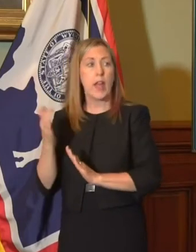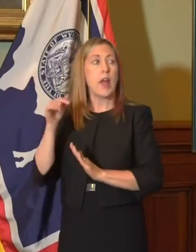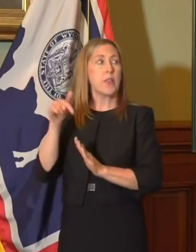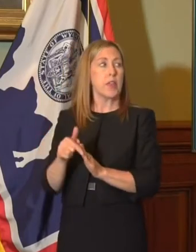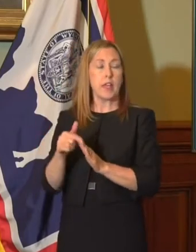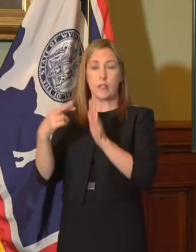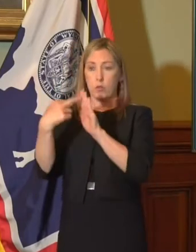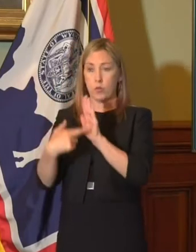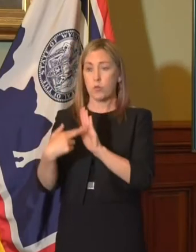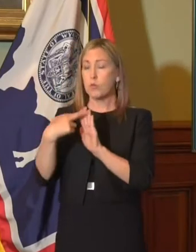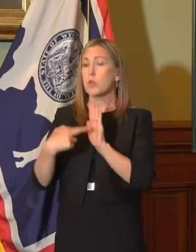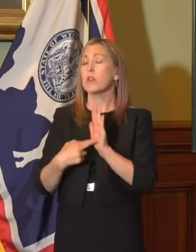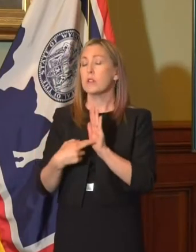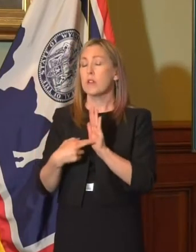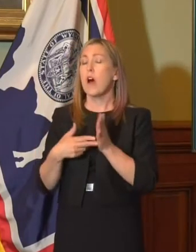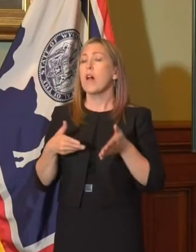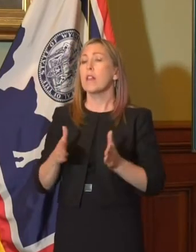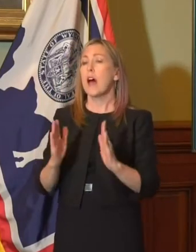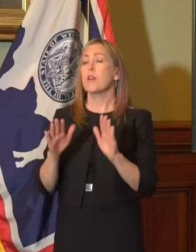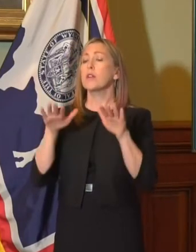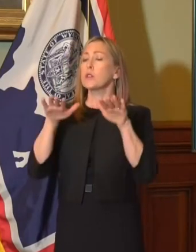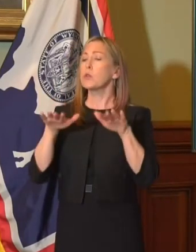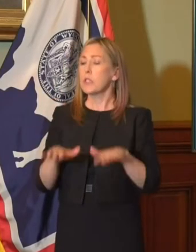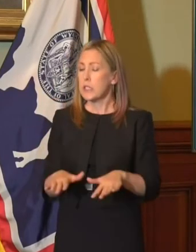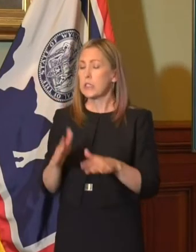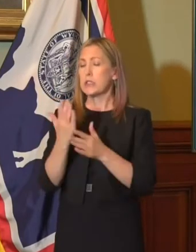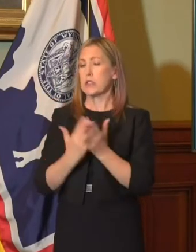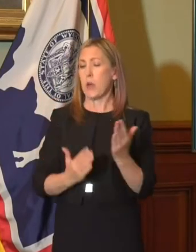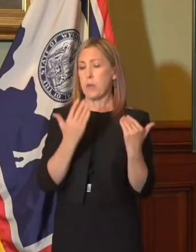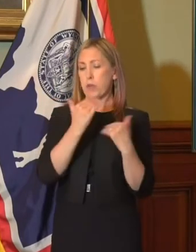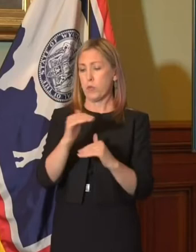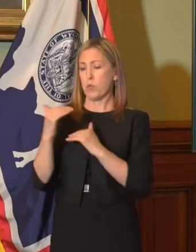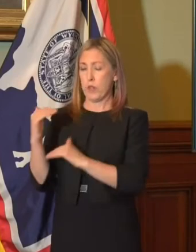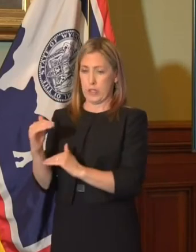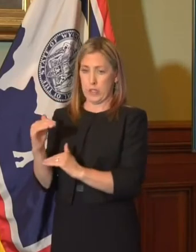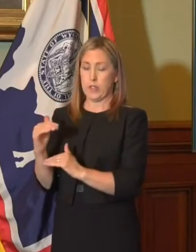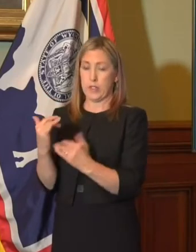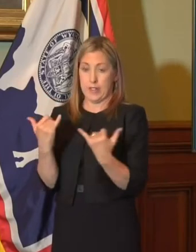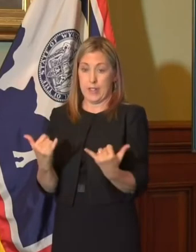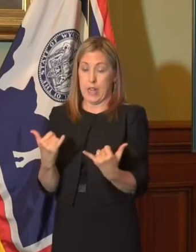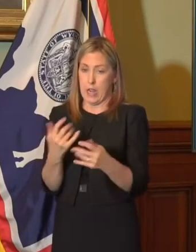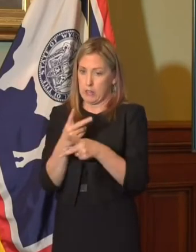allowing us to ease some of the restrictions as we have today carefully.